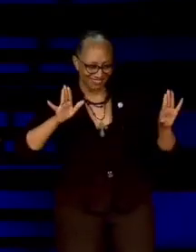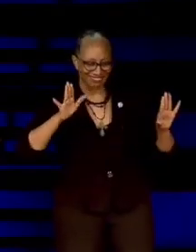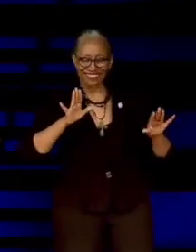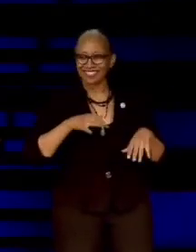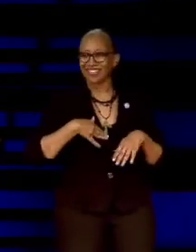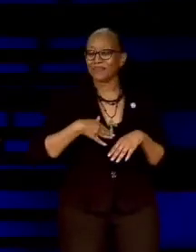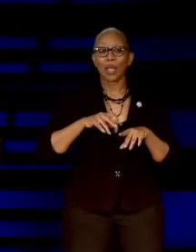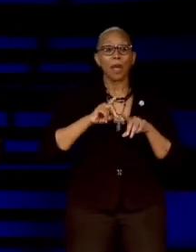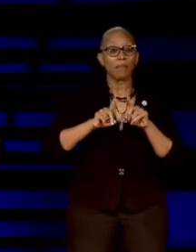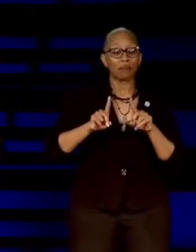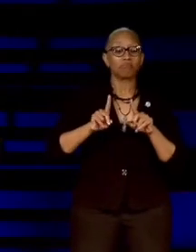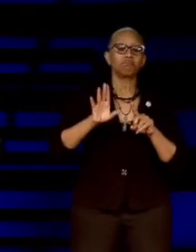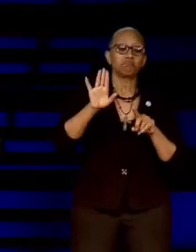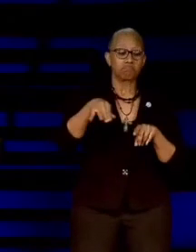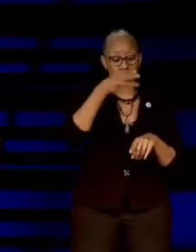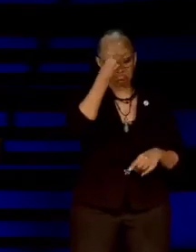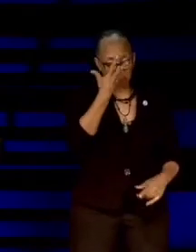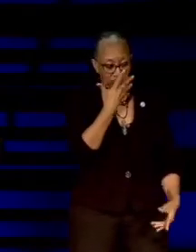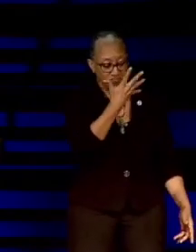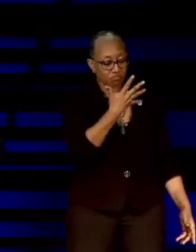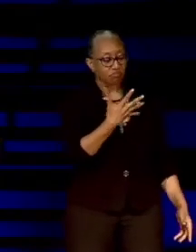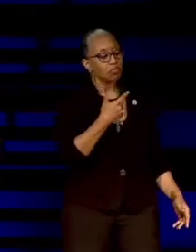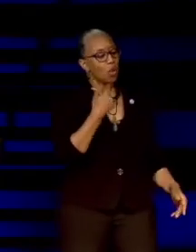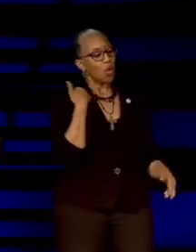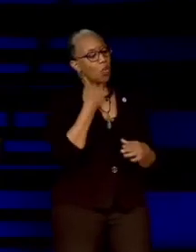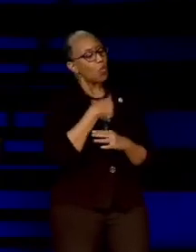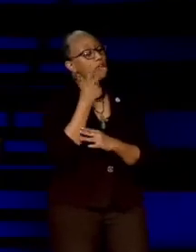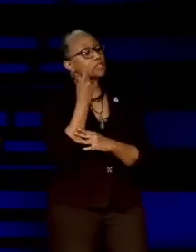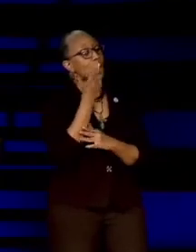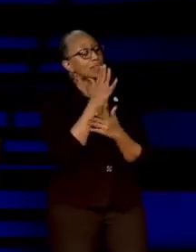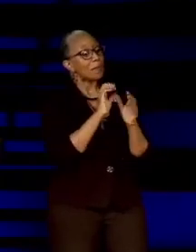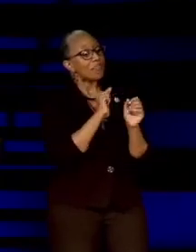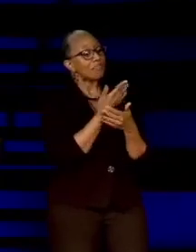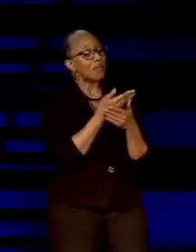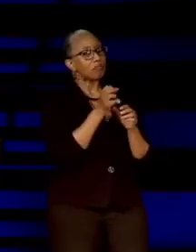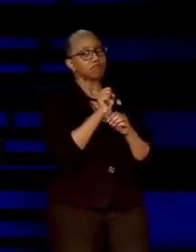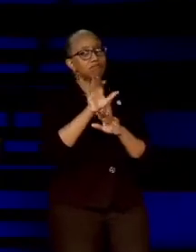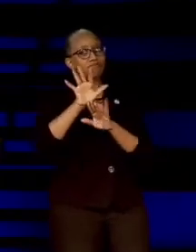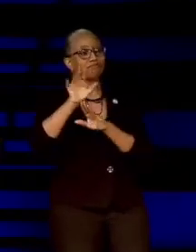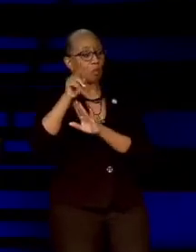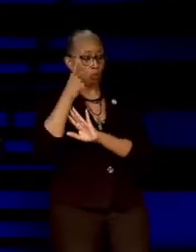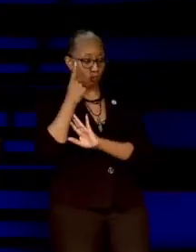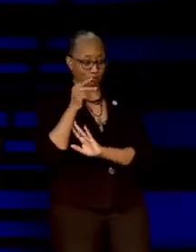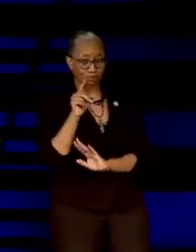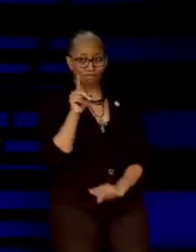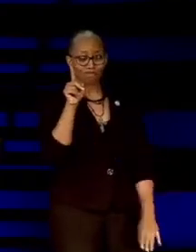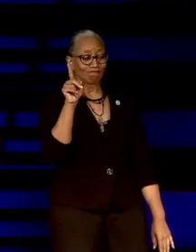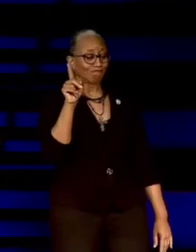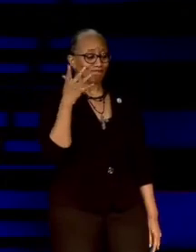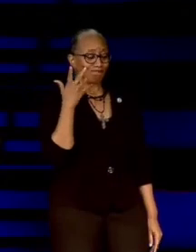we saw some things up on the mountain